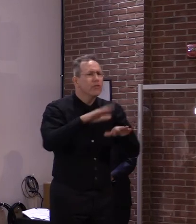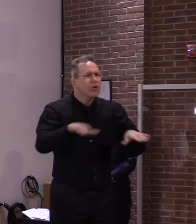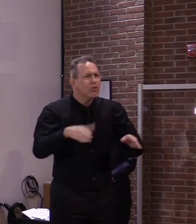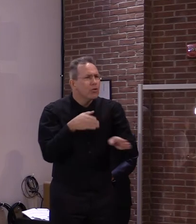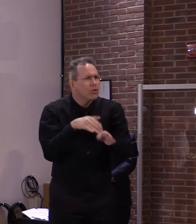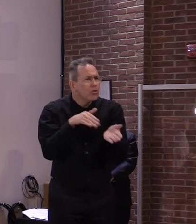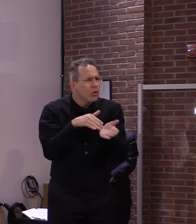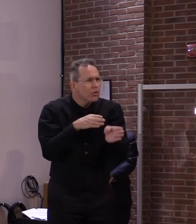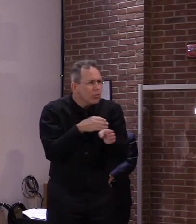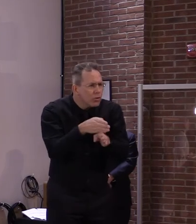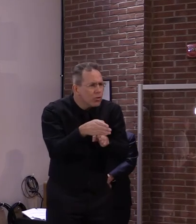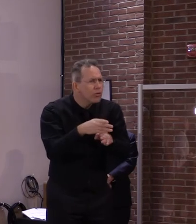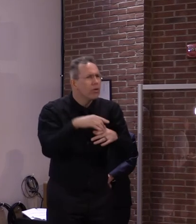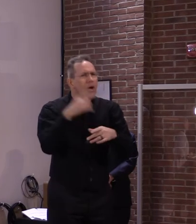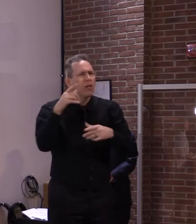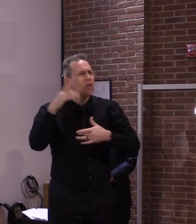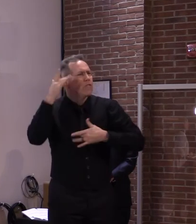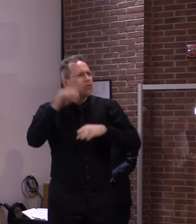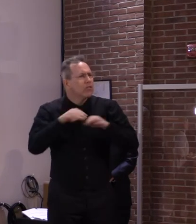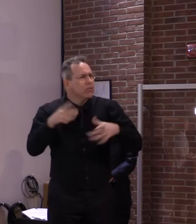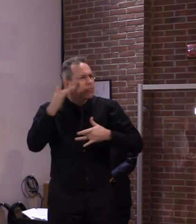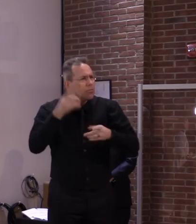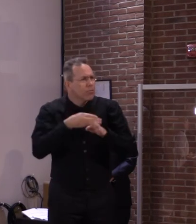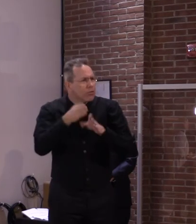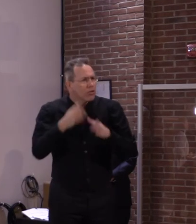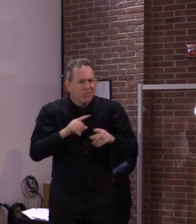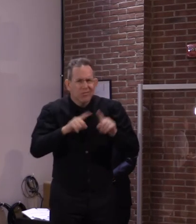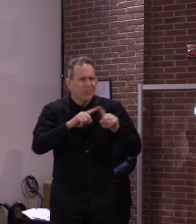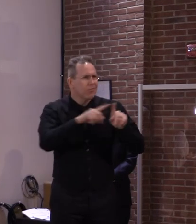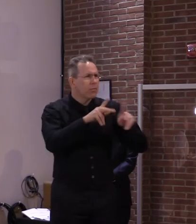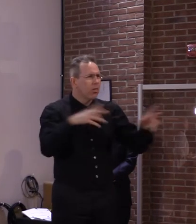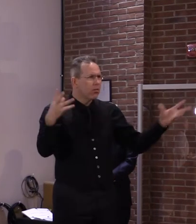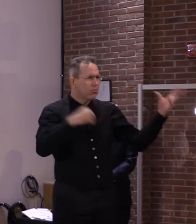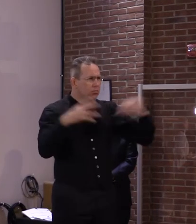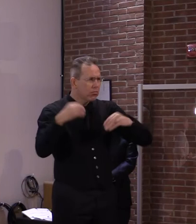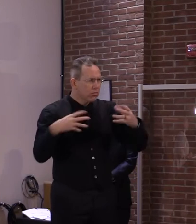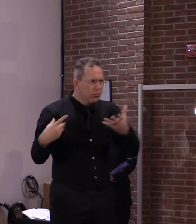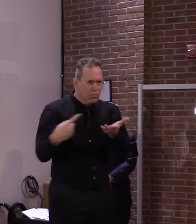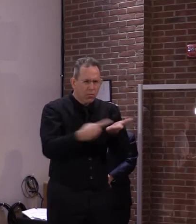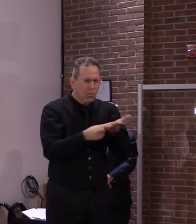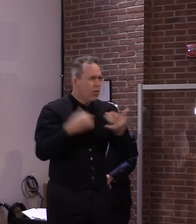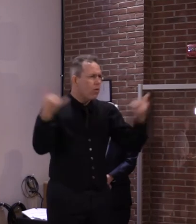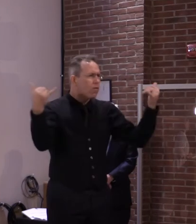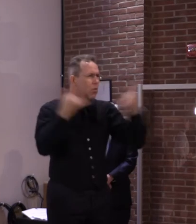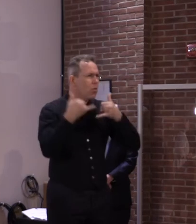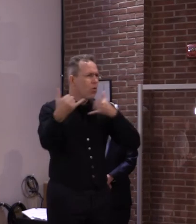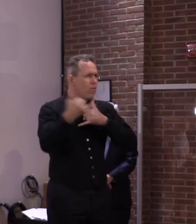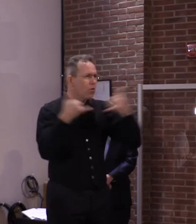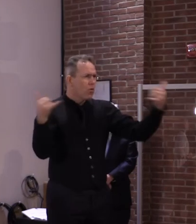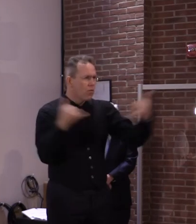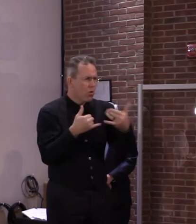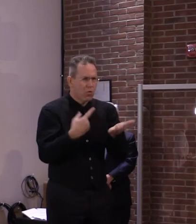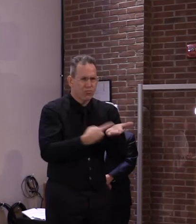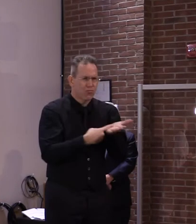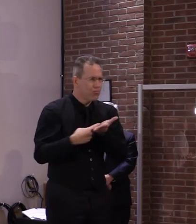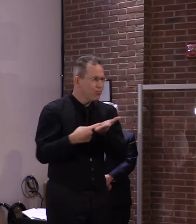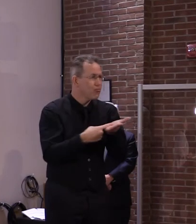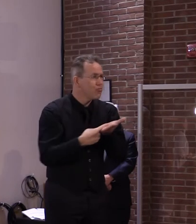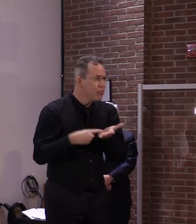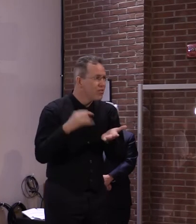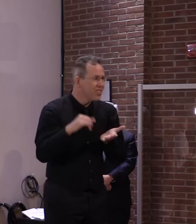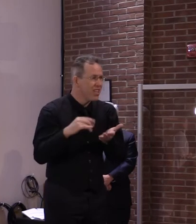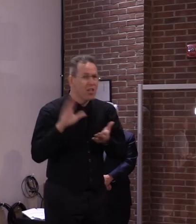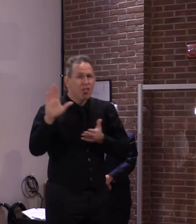continued to consult with them throughout the process in addition to that we we combine their input and feedback